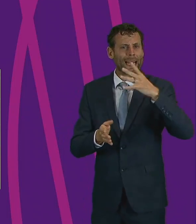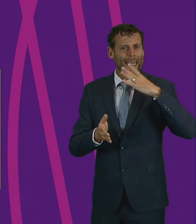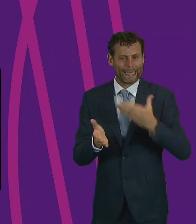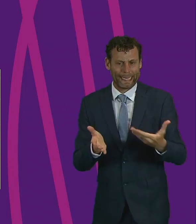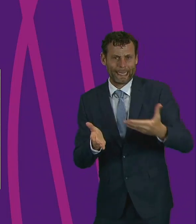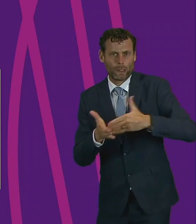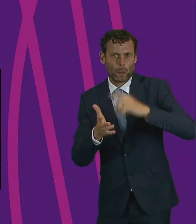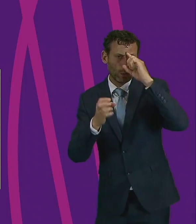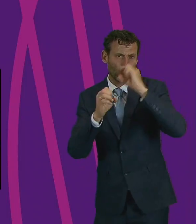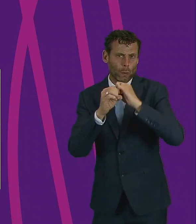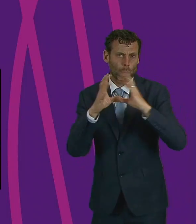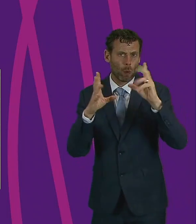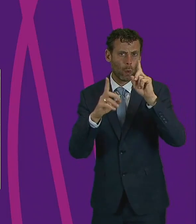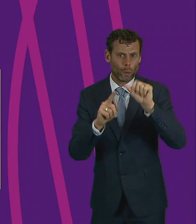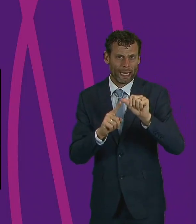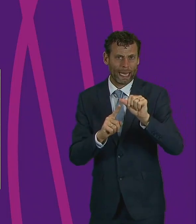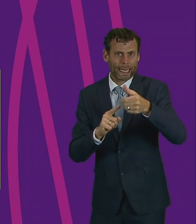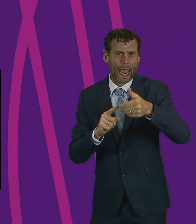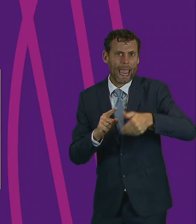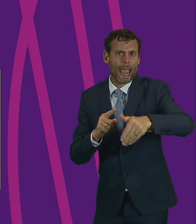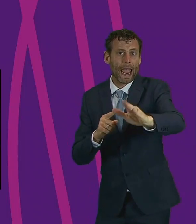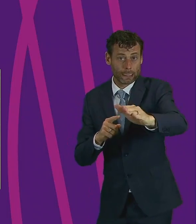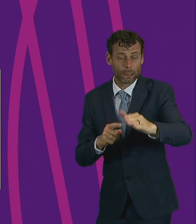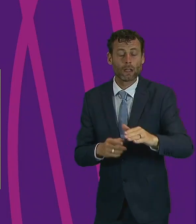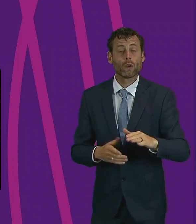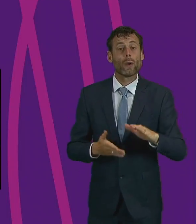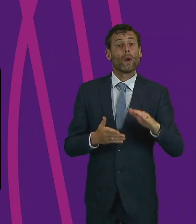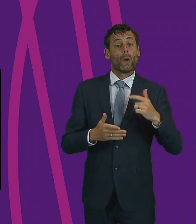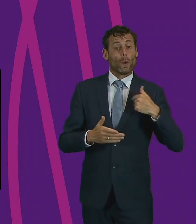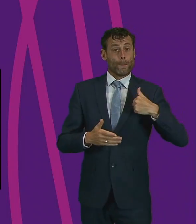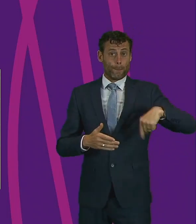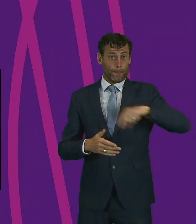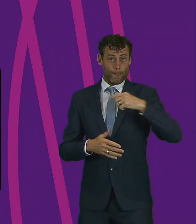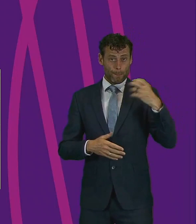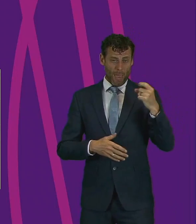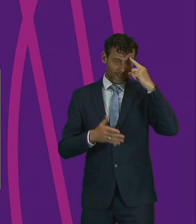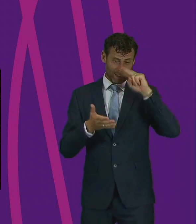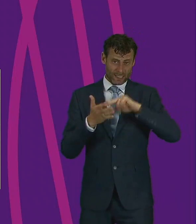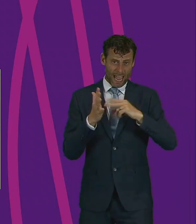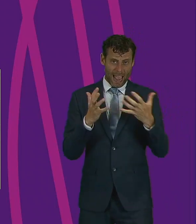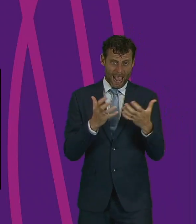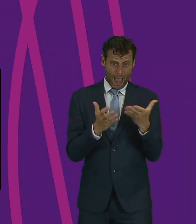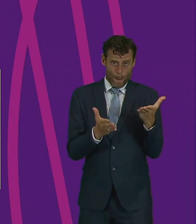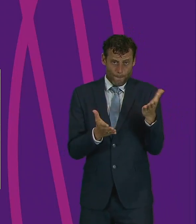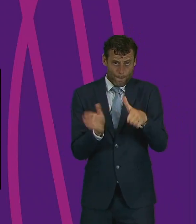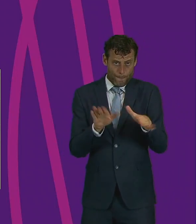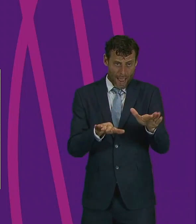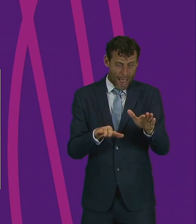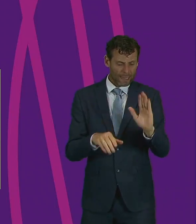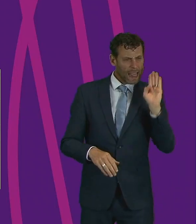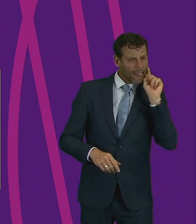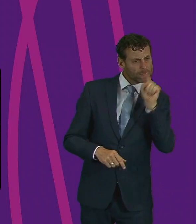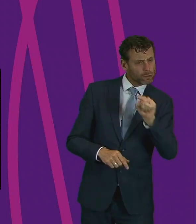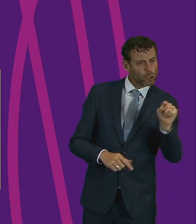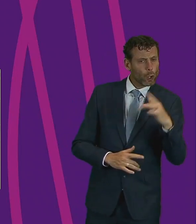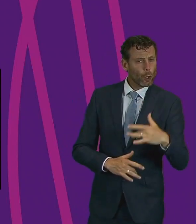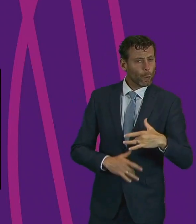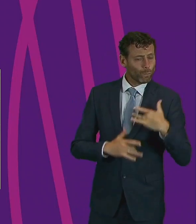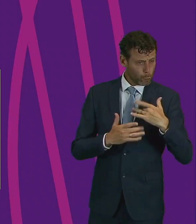that very close eye on what is happening to the virus, but to engage with those important voices. So the